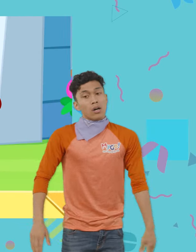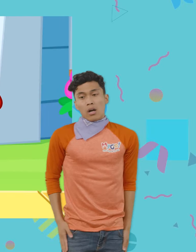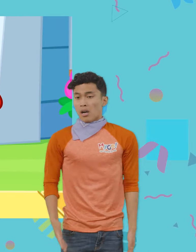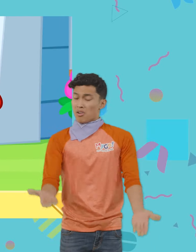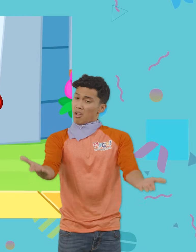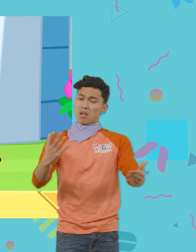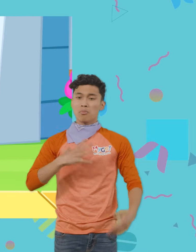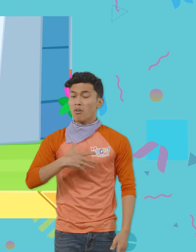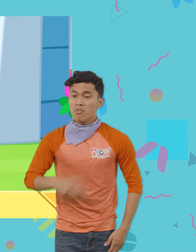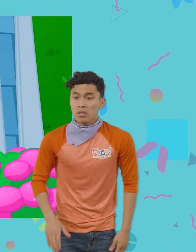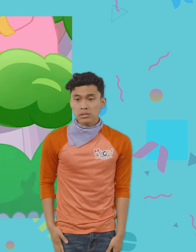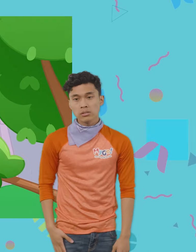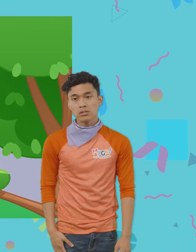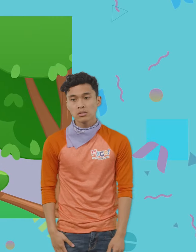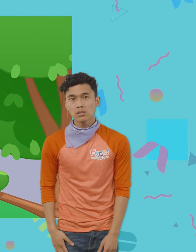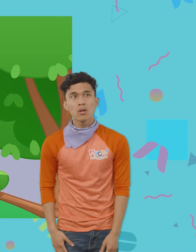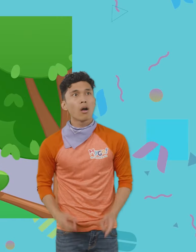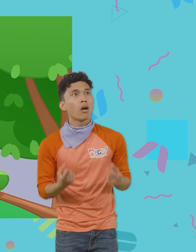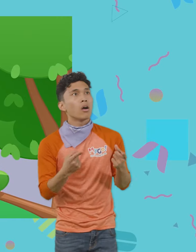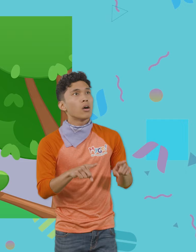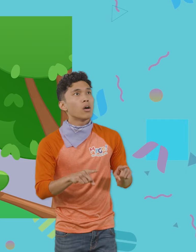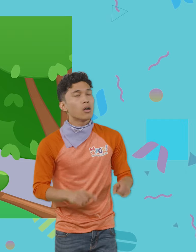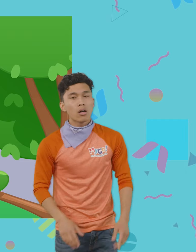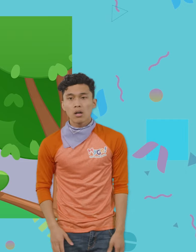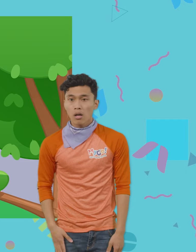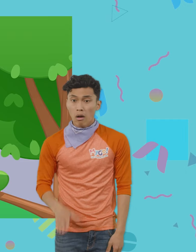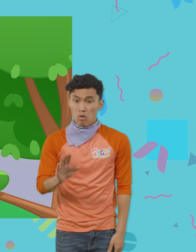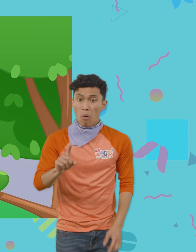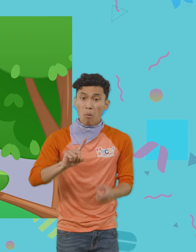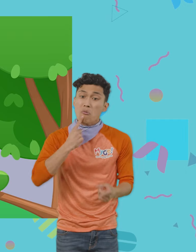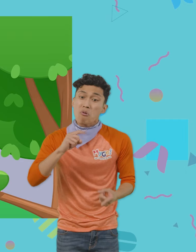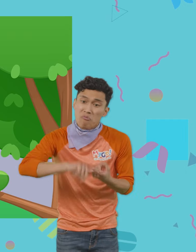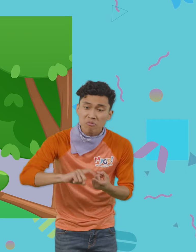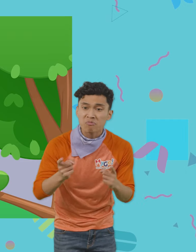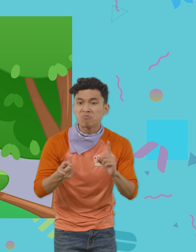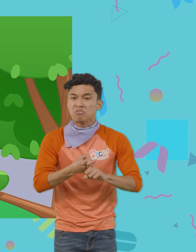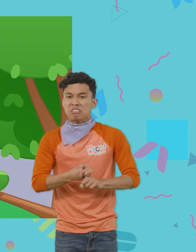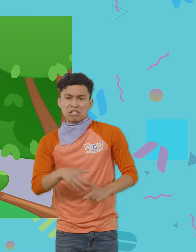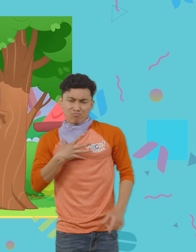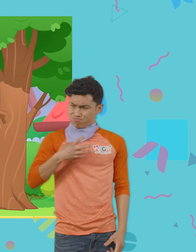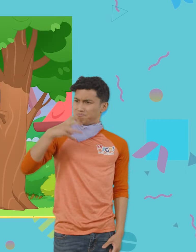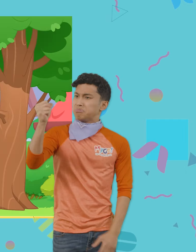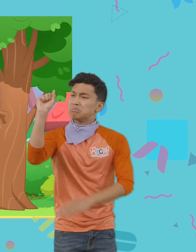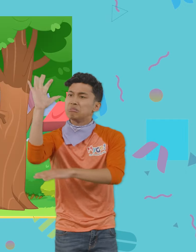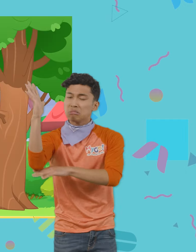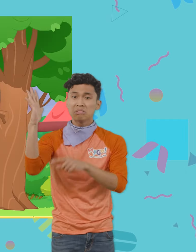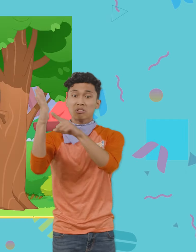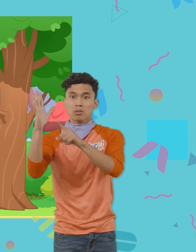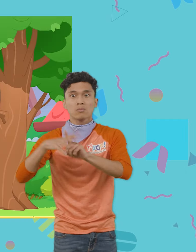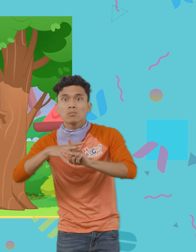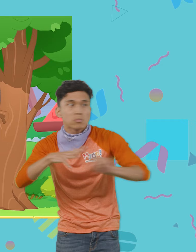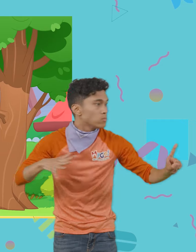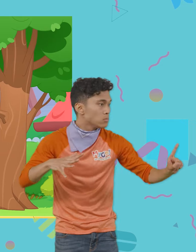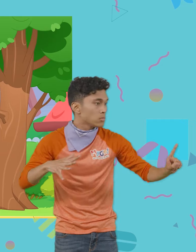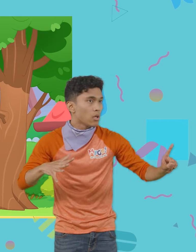There you are, Morphle! What happened? Your red friend put me in the tree and ran